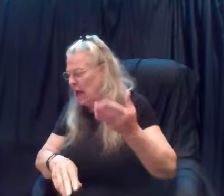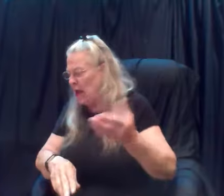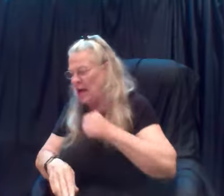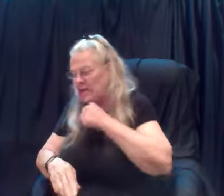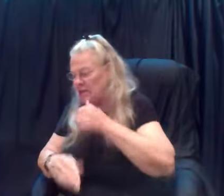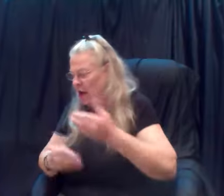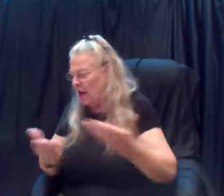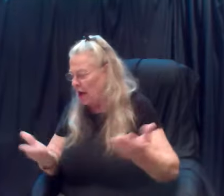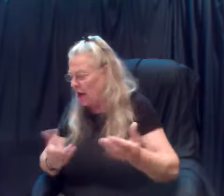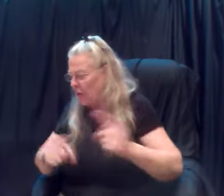is not here, but